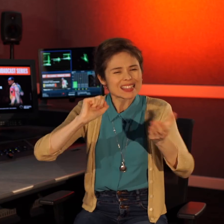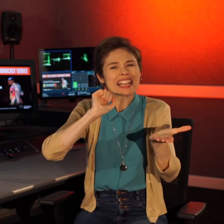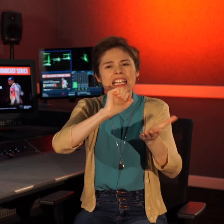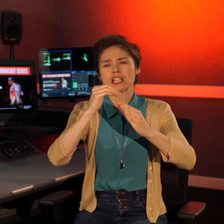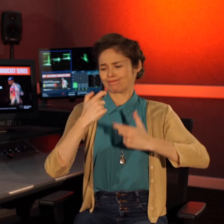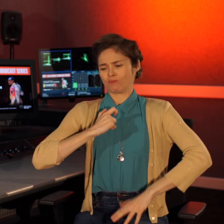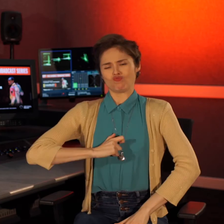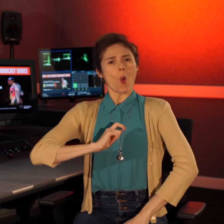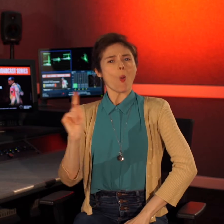childhood.